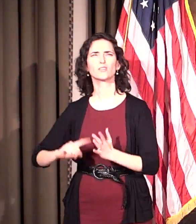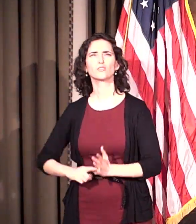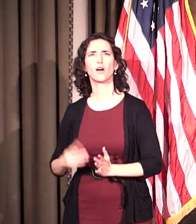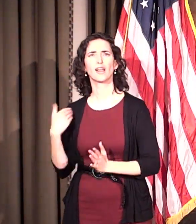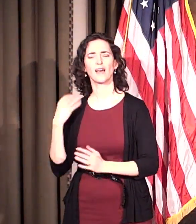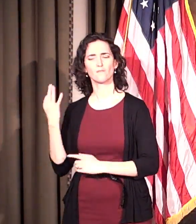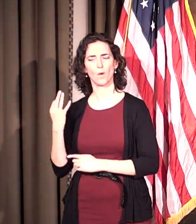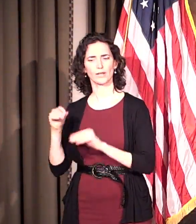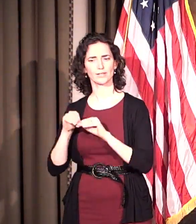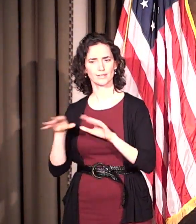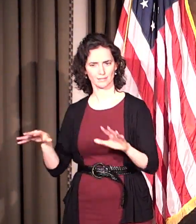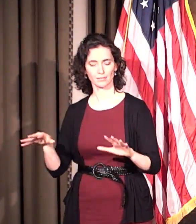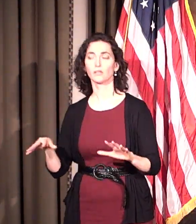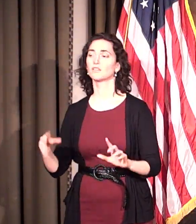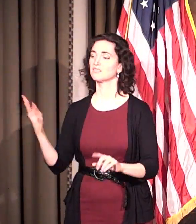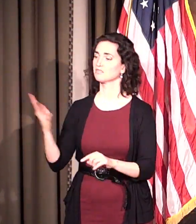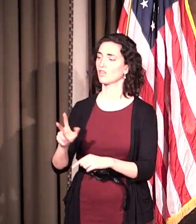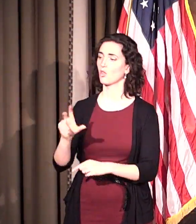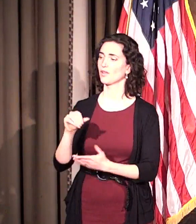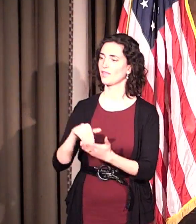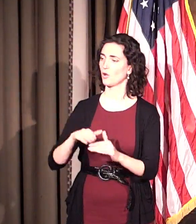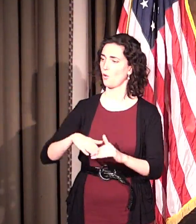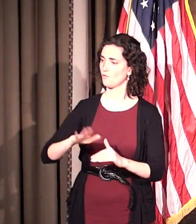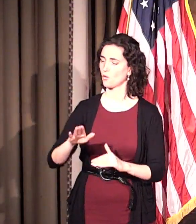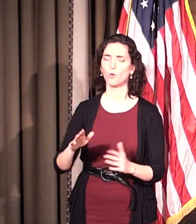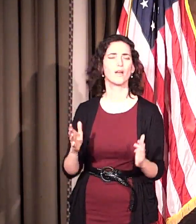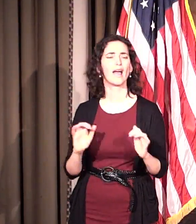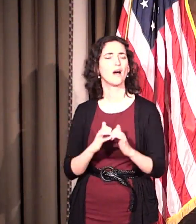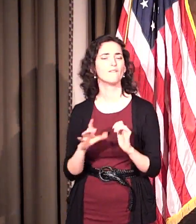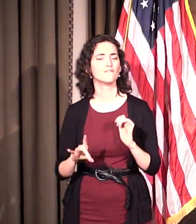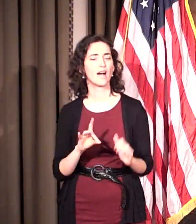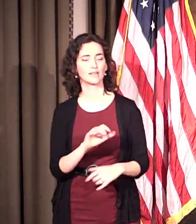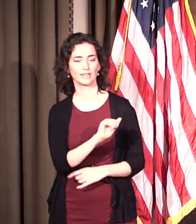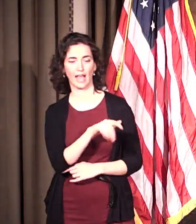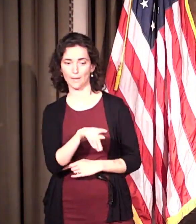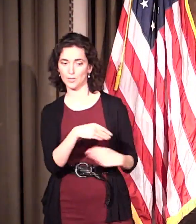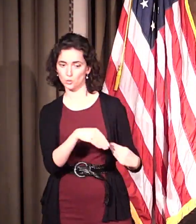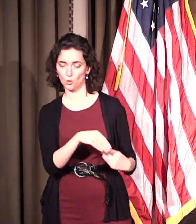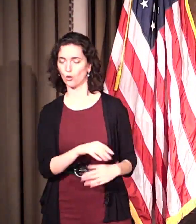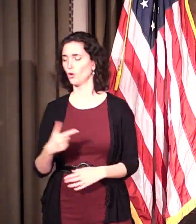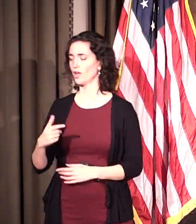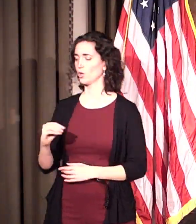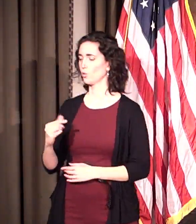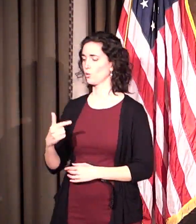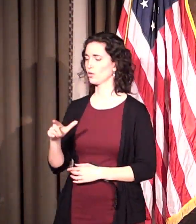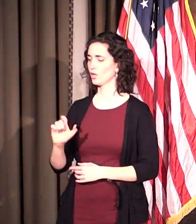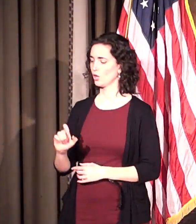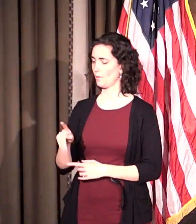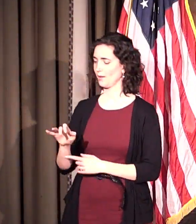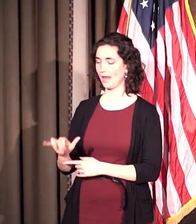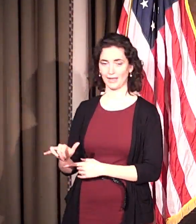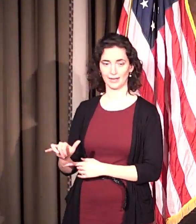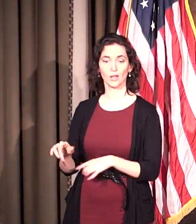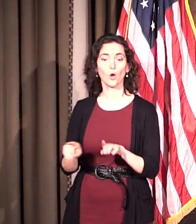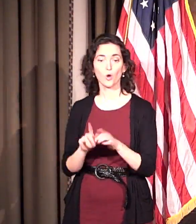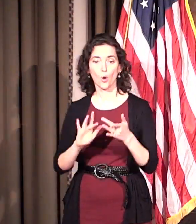Friday. You can download the app from the App Store or Google Play and visit